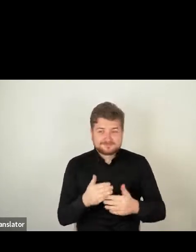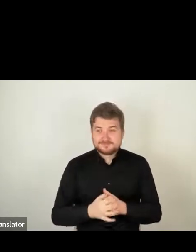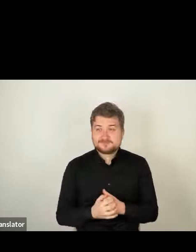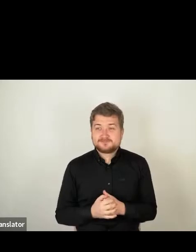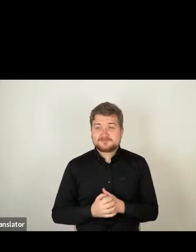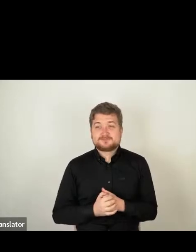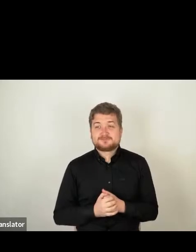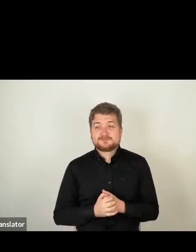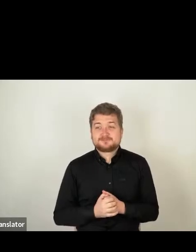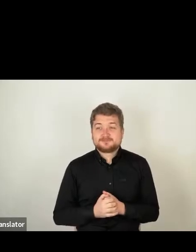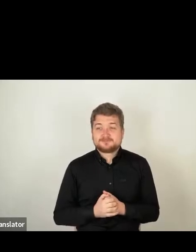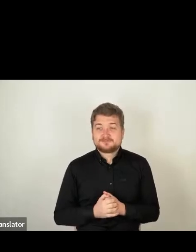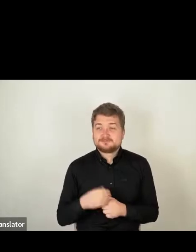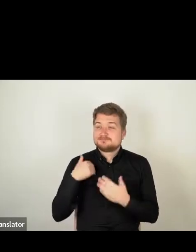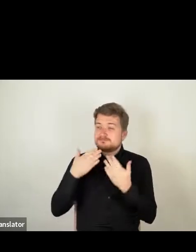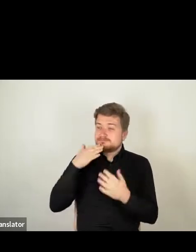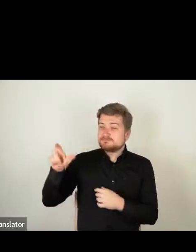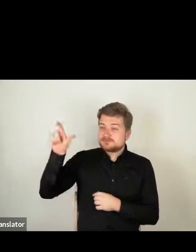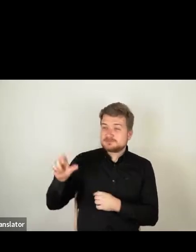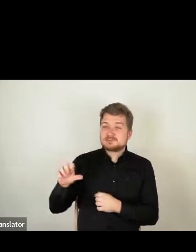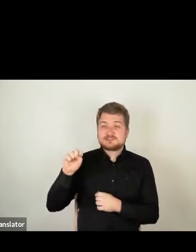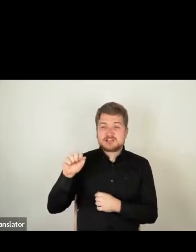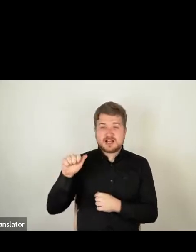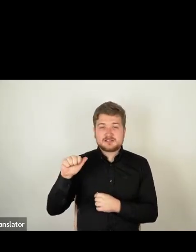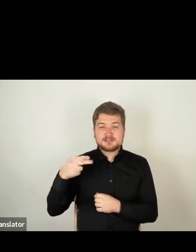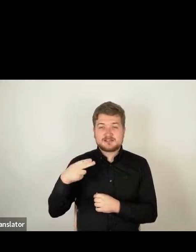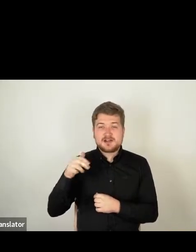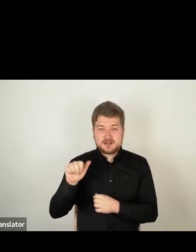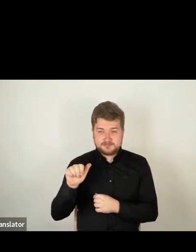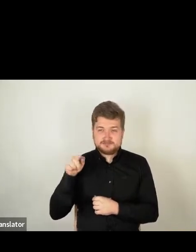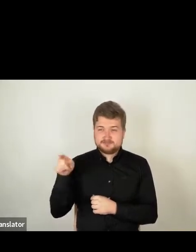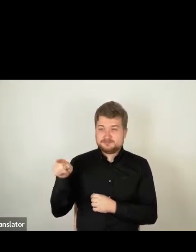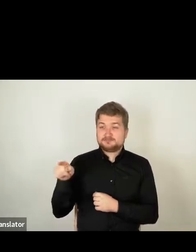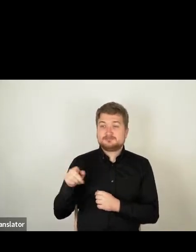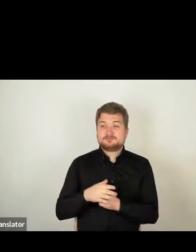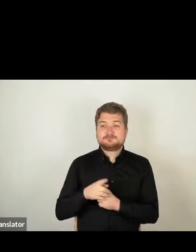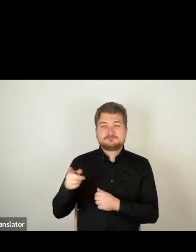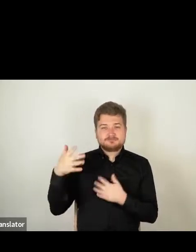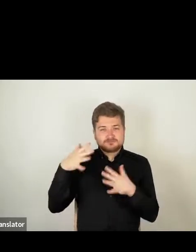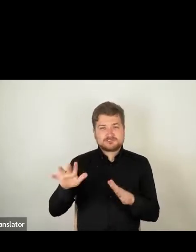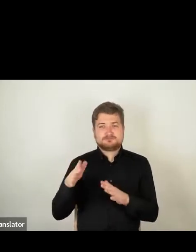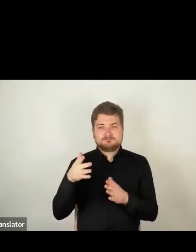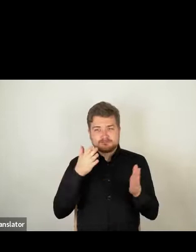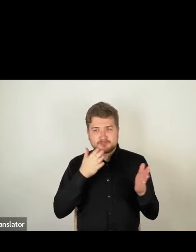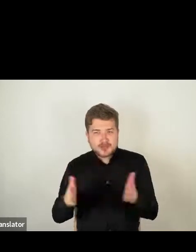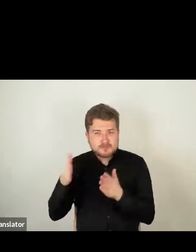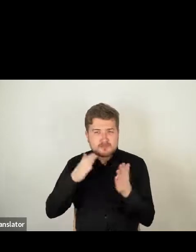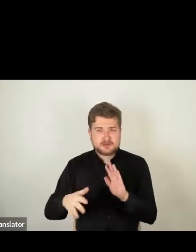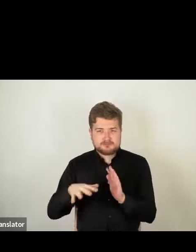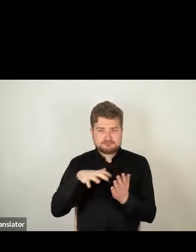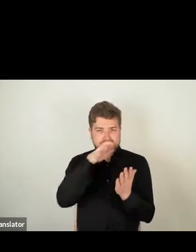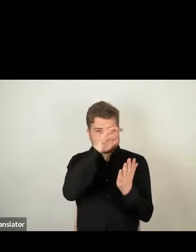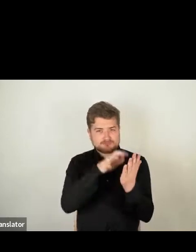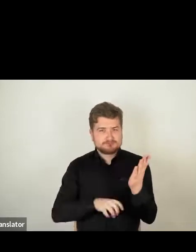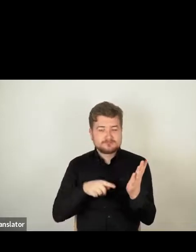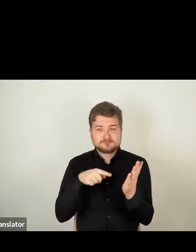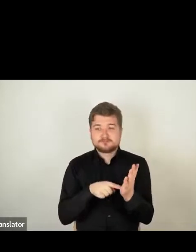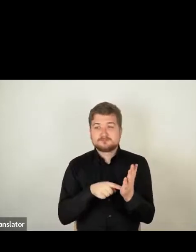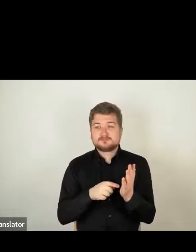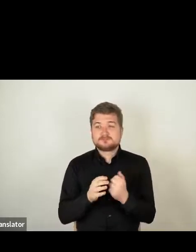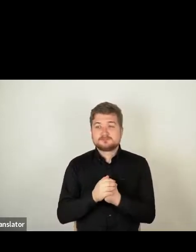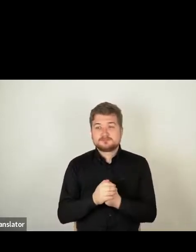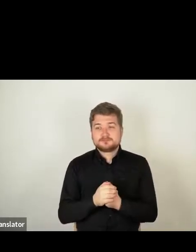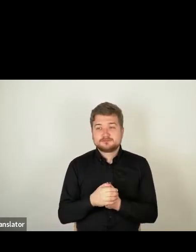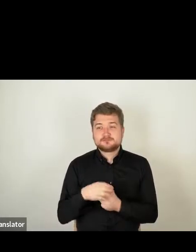Sasha, for stewarding this report, this guide, sometimes through difficult waters,